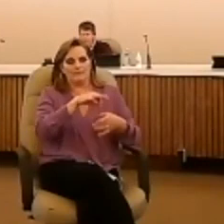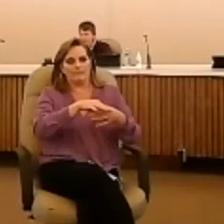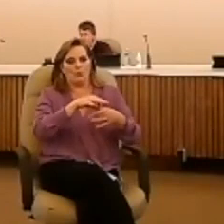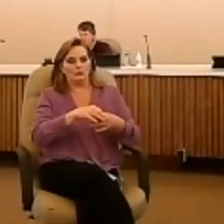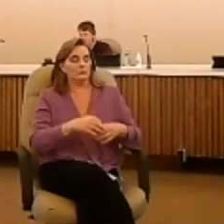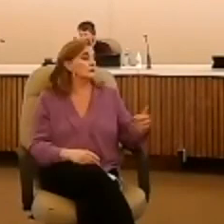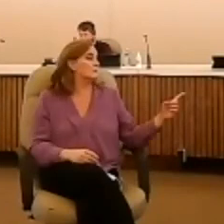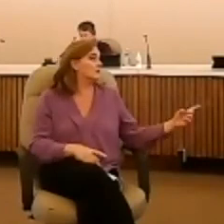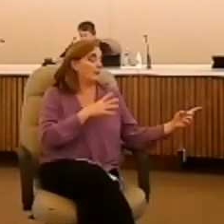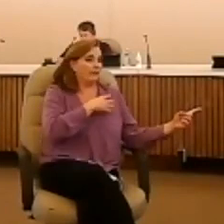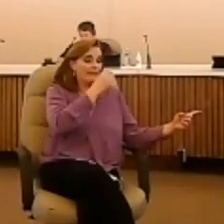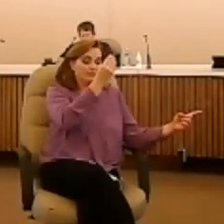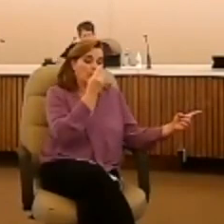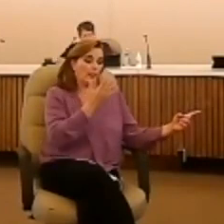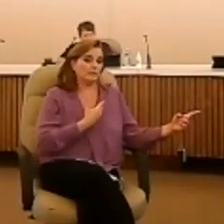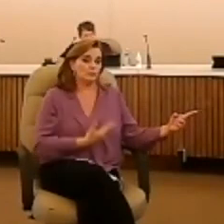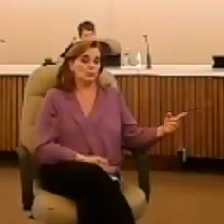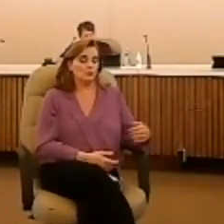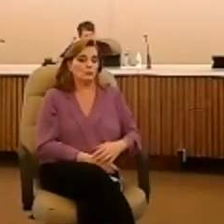us know. Thank you.